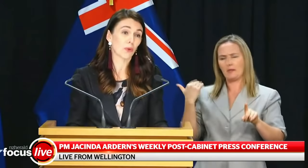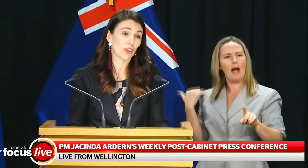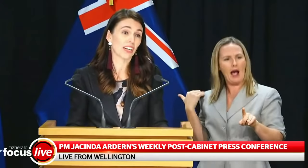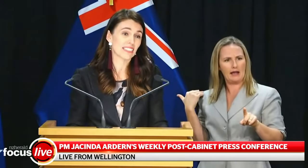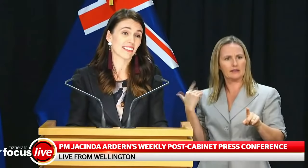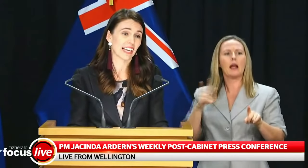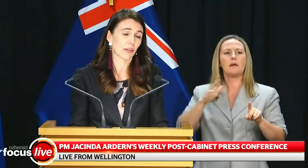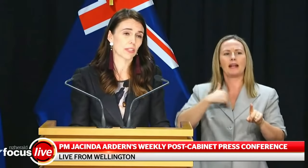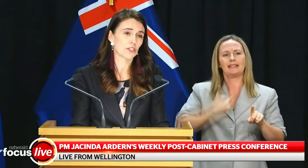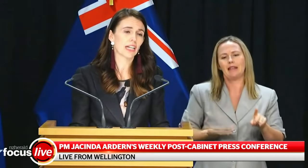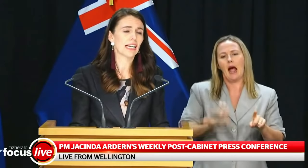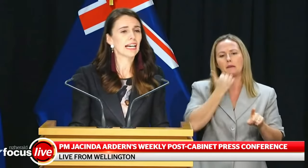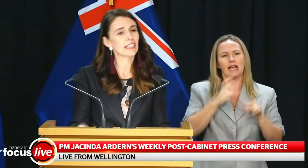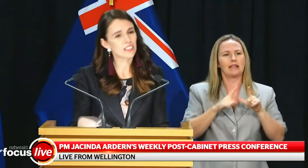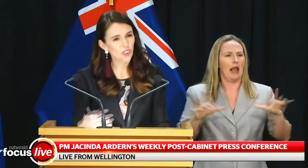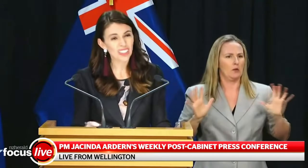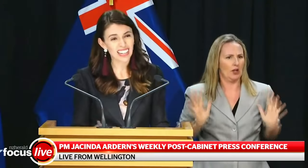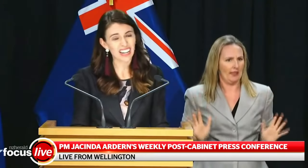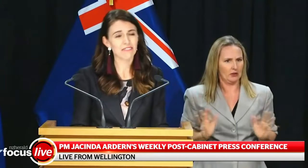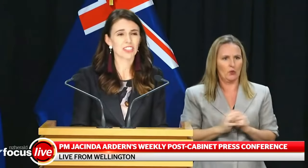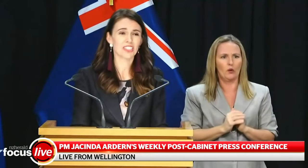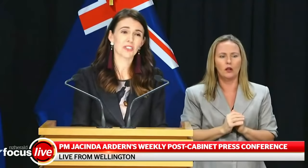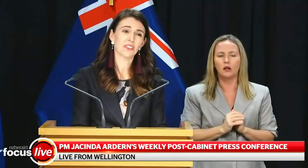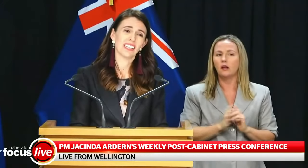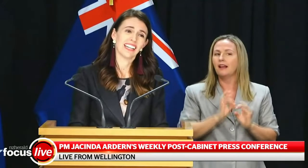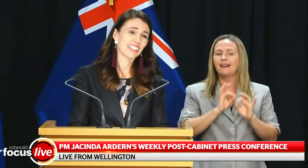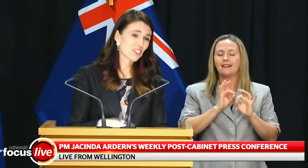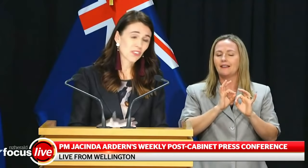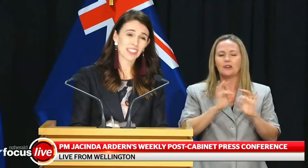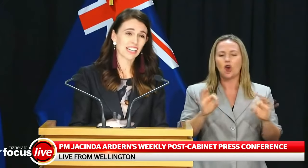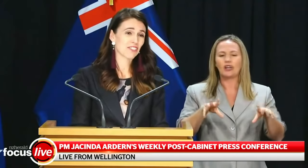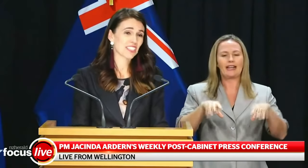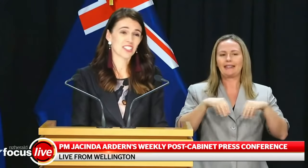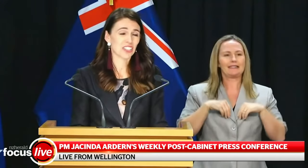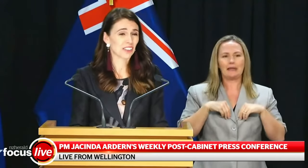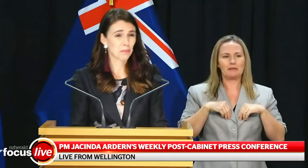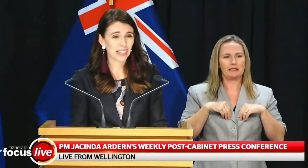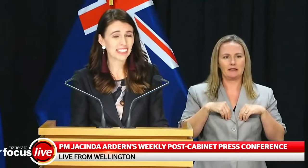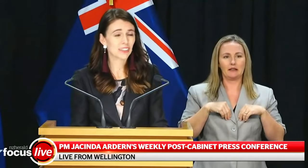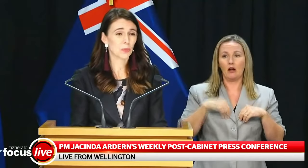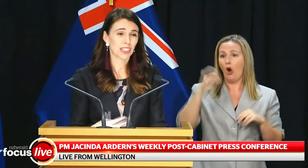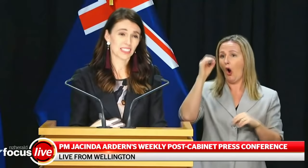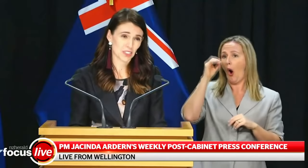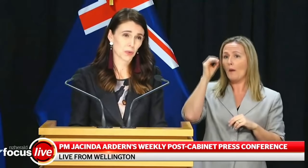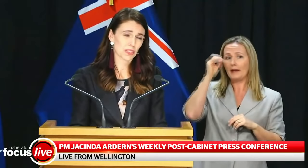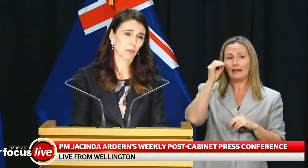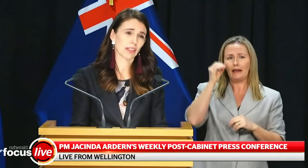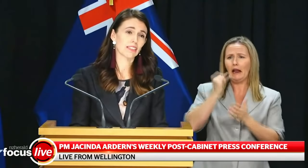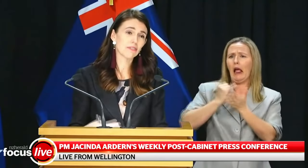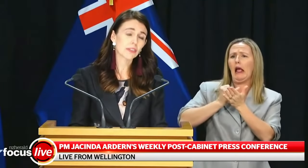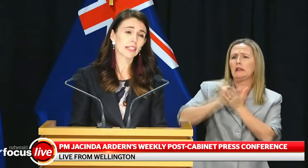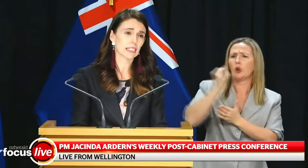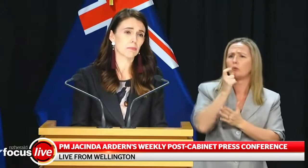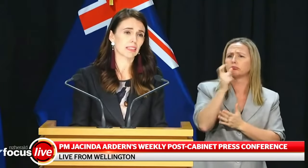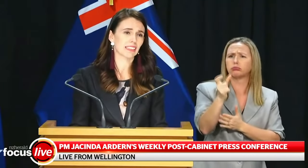simply modernise the language. It is not enough just to share an opinion or to insult